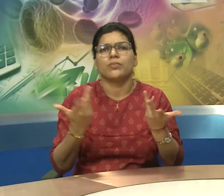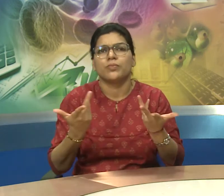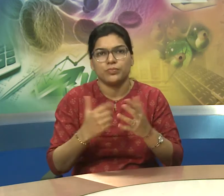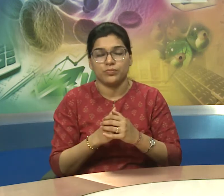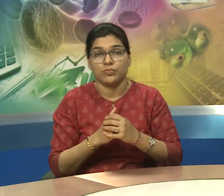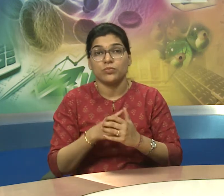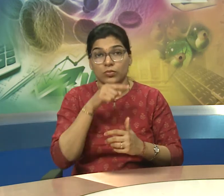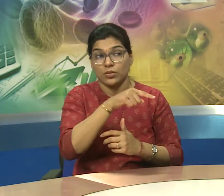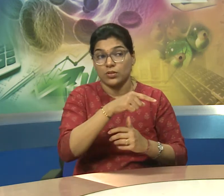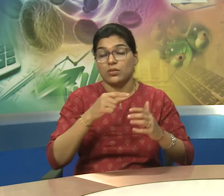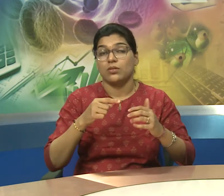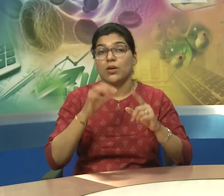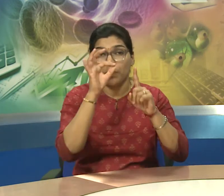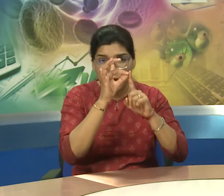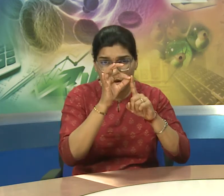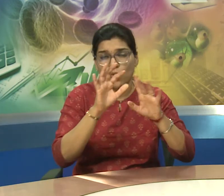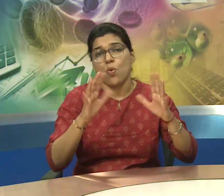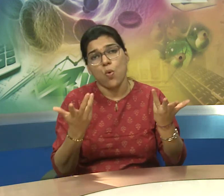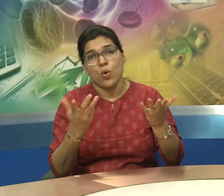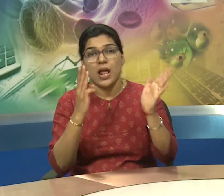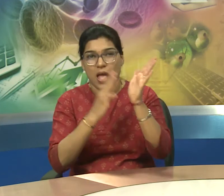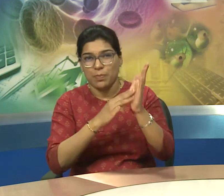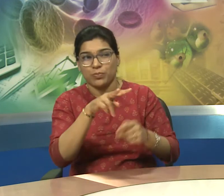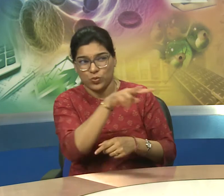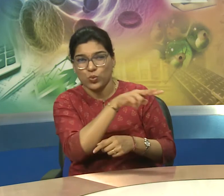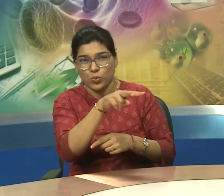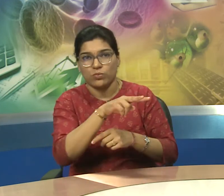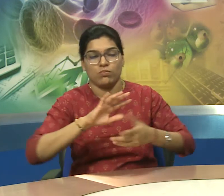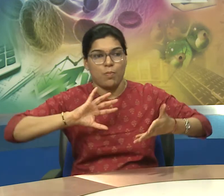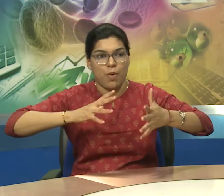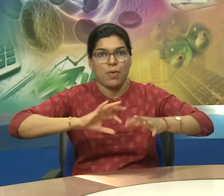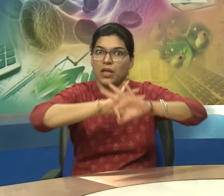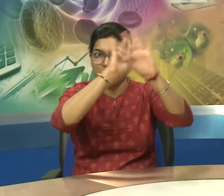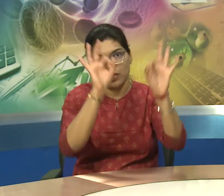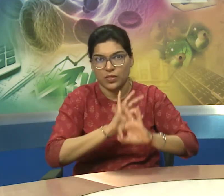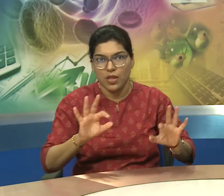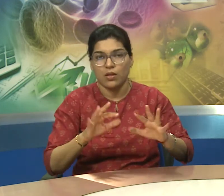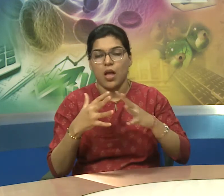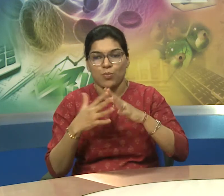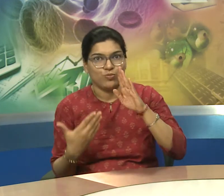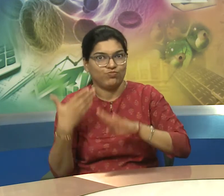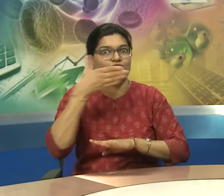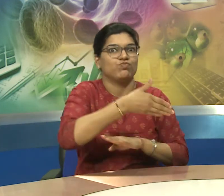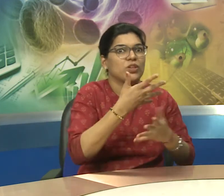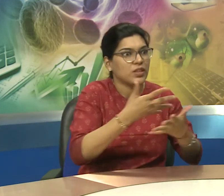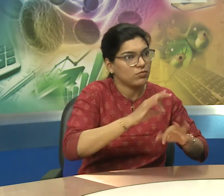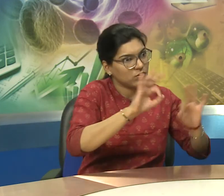function of wholesaler. Collection of goods. A